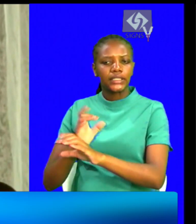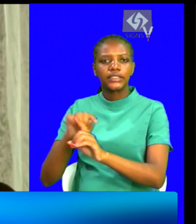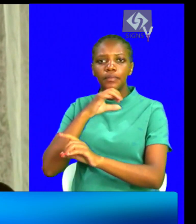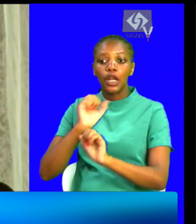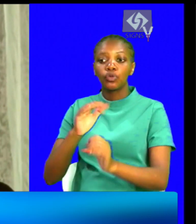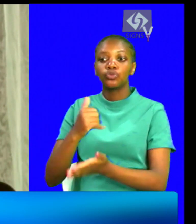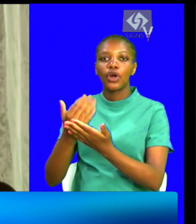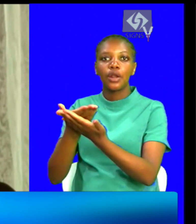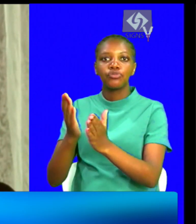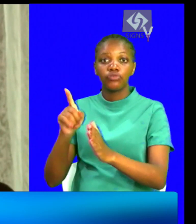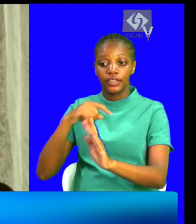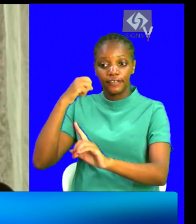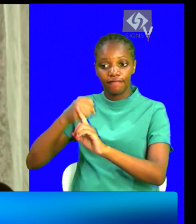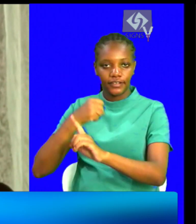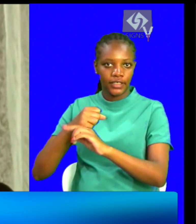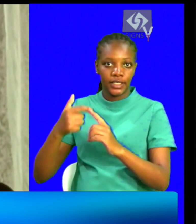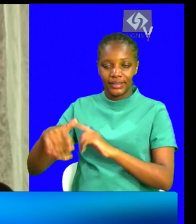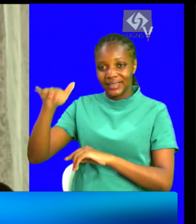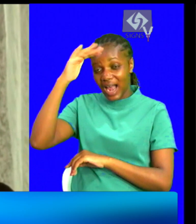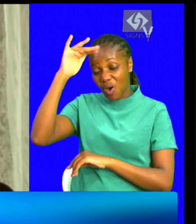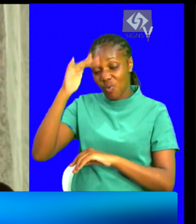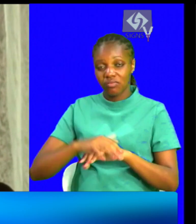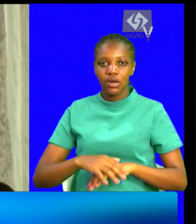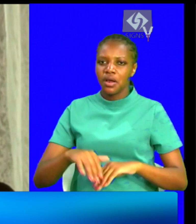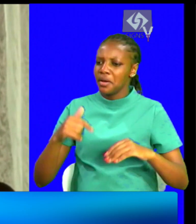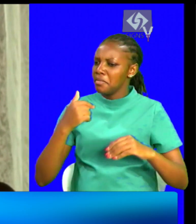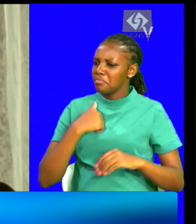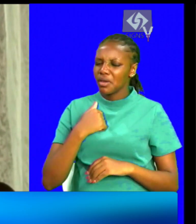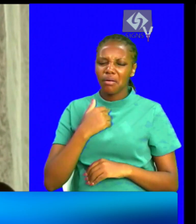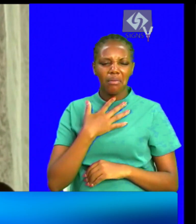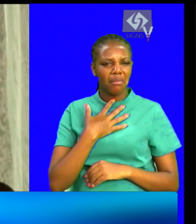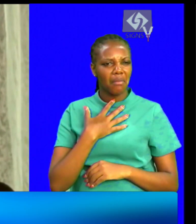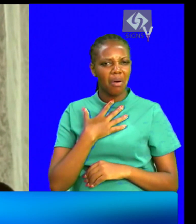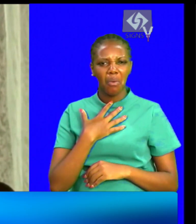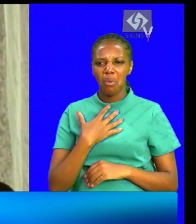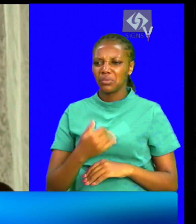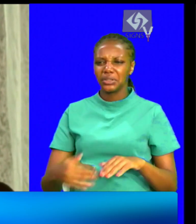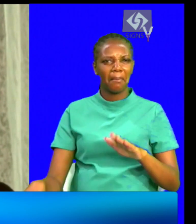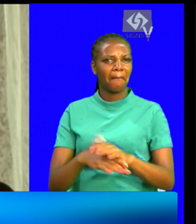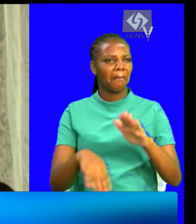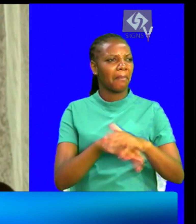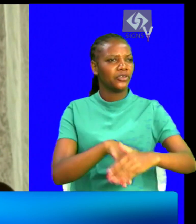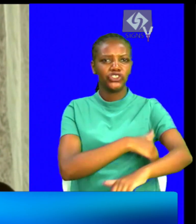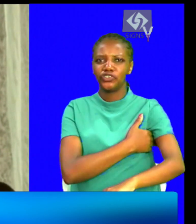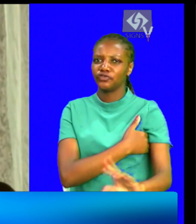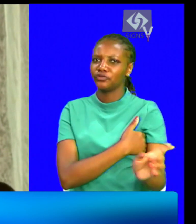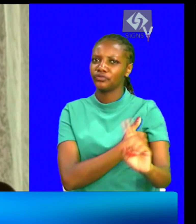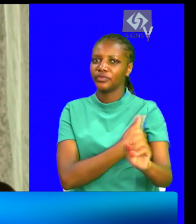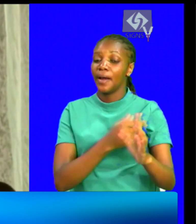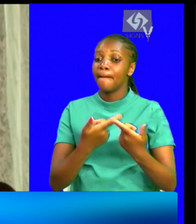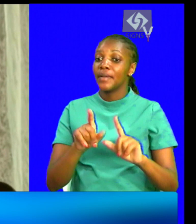leaders and elders. They'll help you in this war. You know, I don't want kufuta